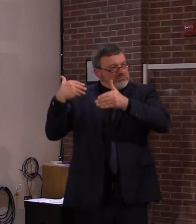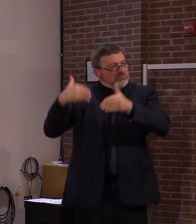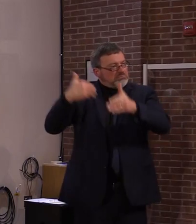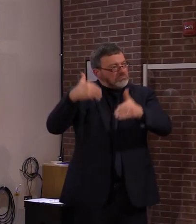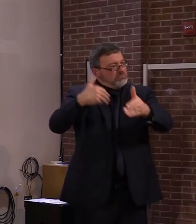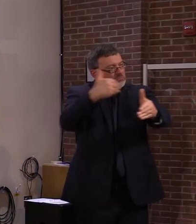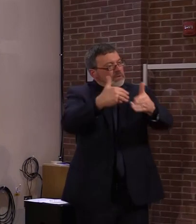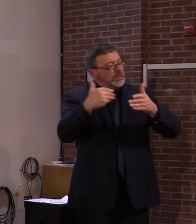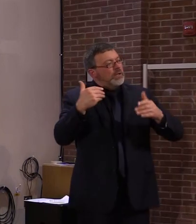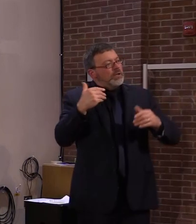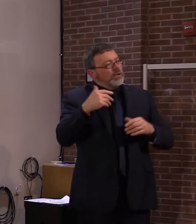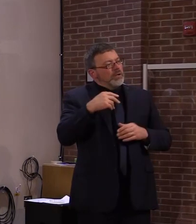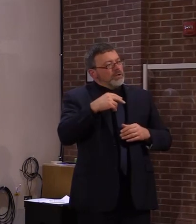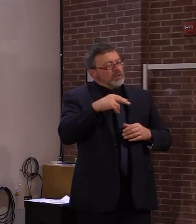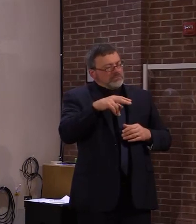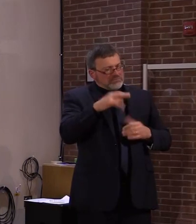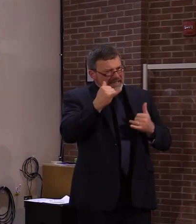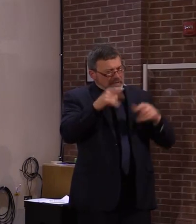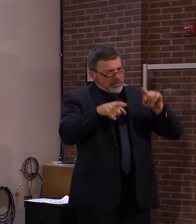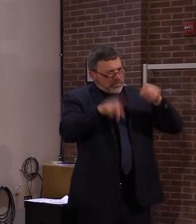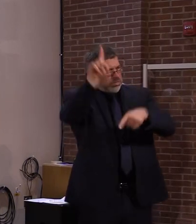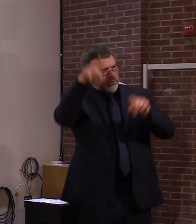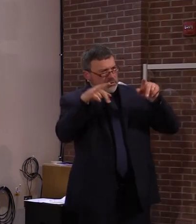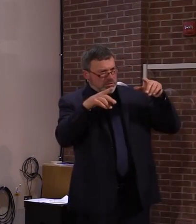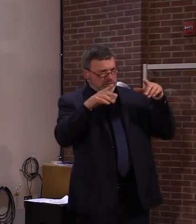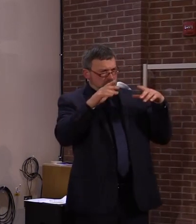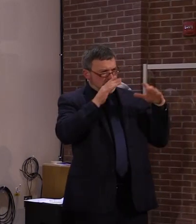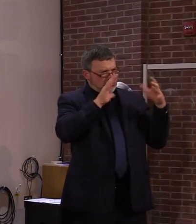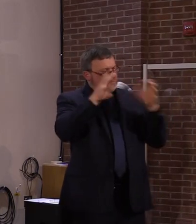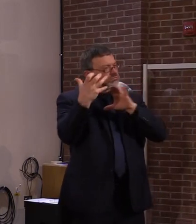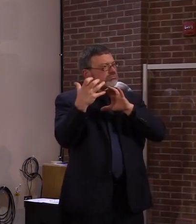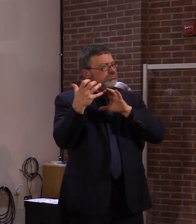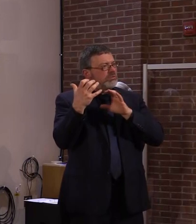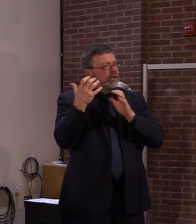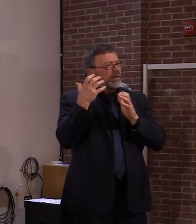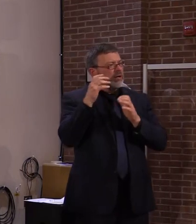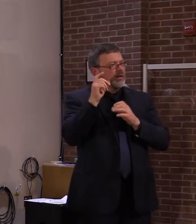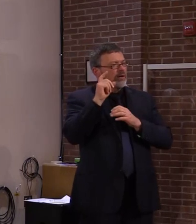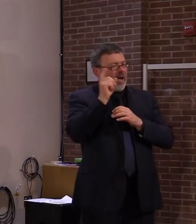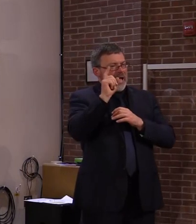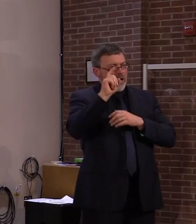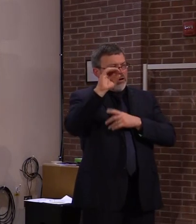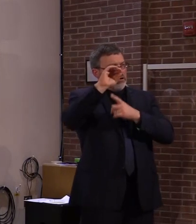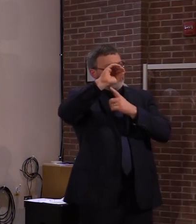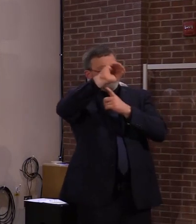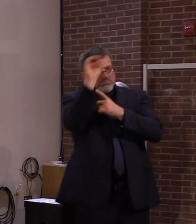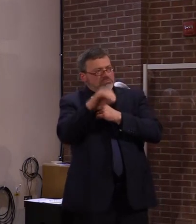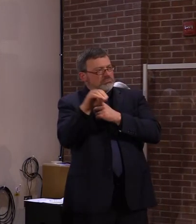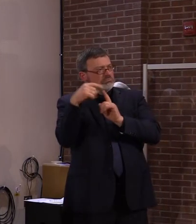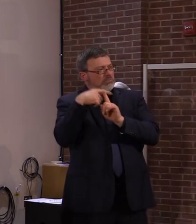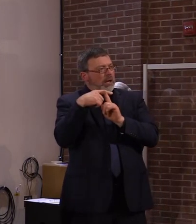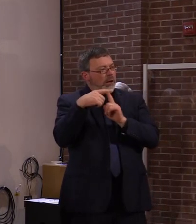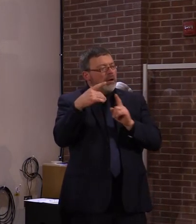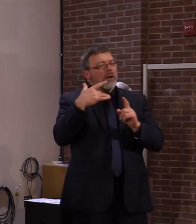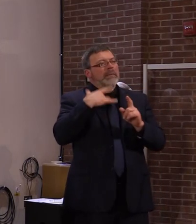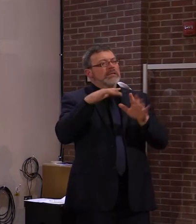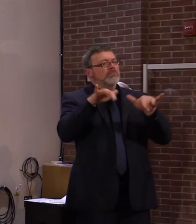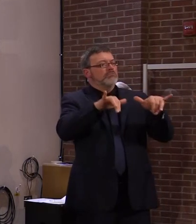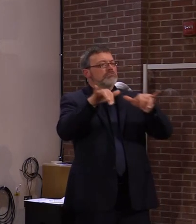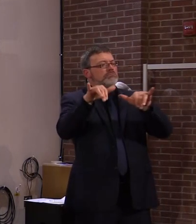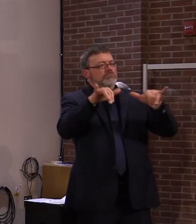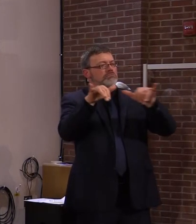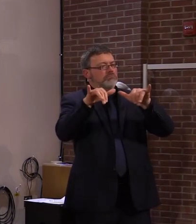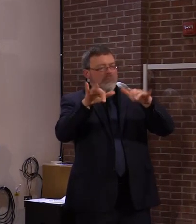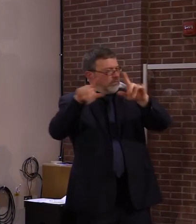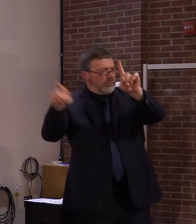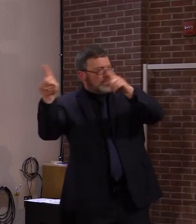of testing. I mean, if we were to look at their positivity rate, it would likely have gone up like the rest of the states as well. So